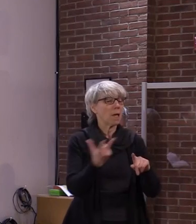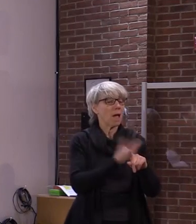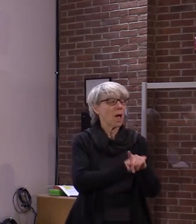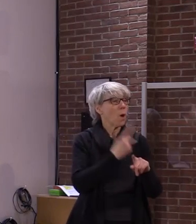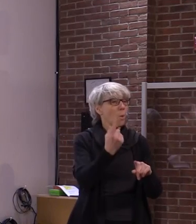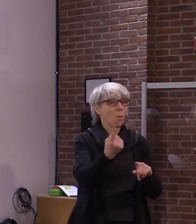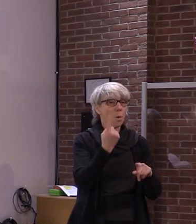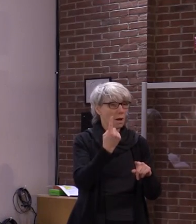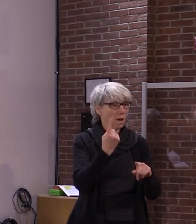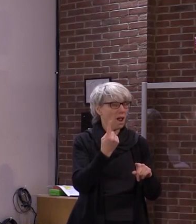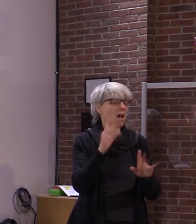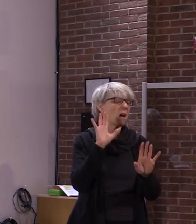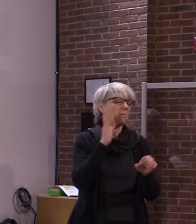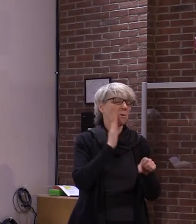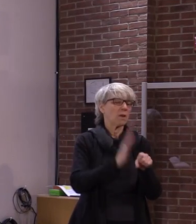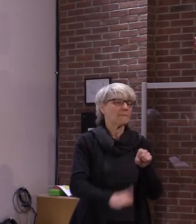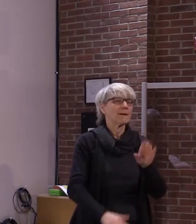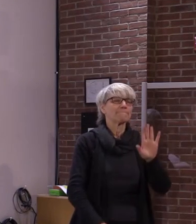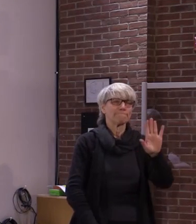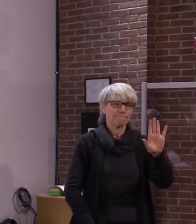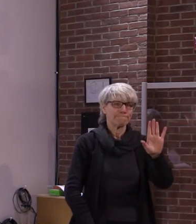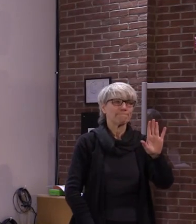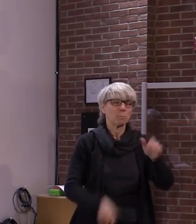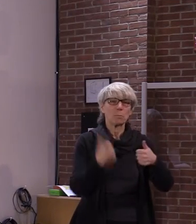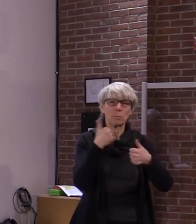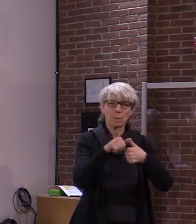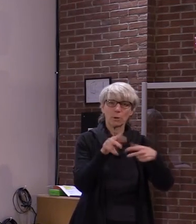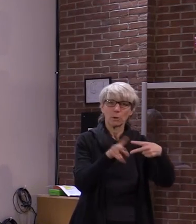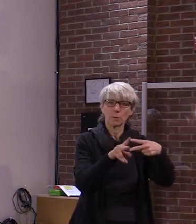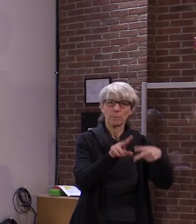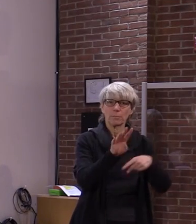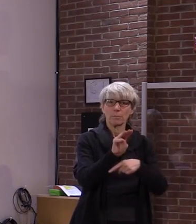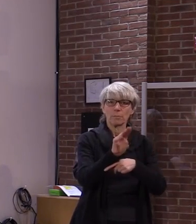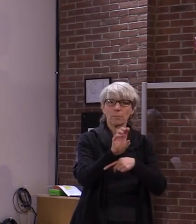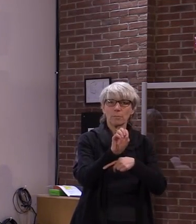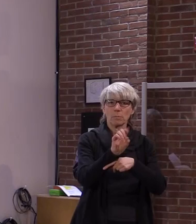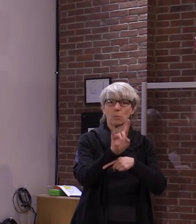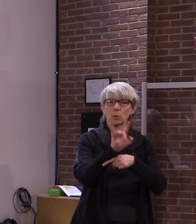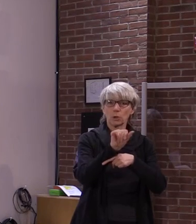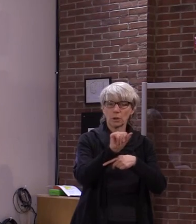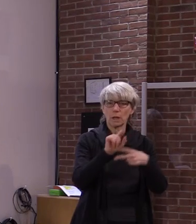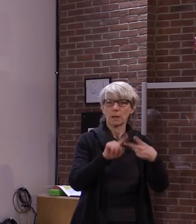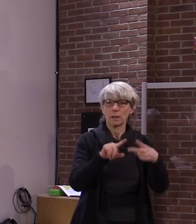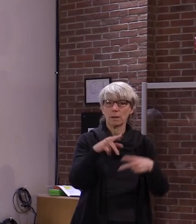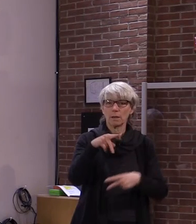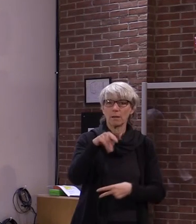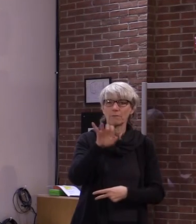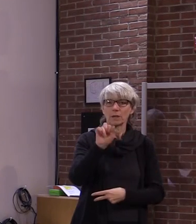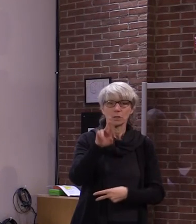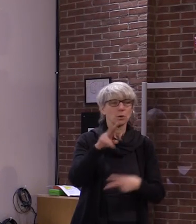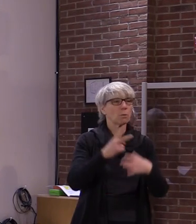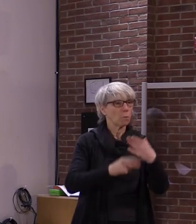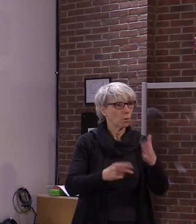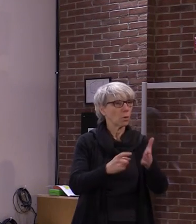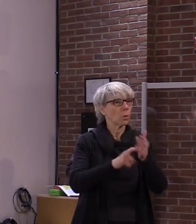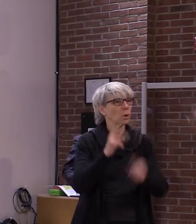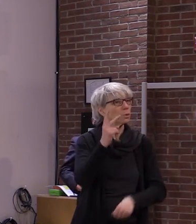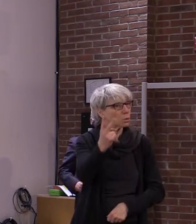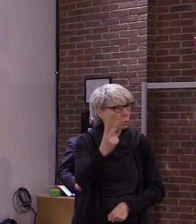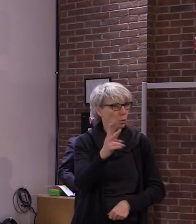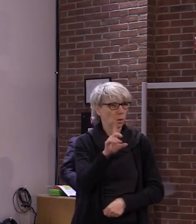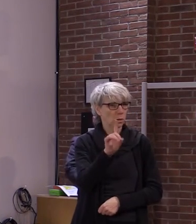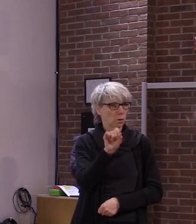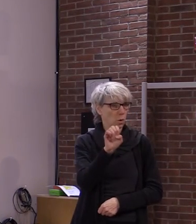the Pfizer and Moderna do require two doses spaced about 3 weeks apart. Since the beginning, we have followed